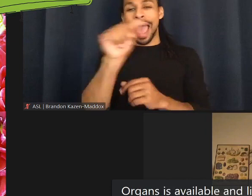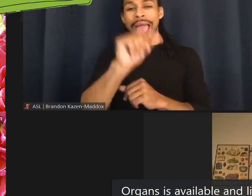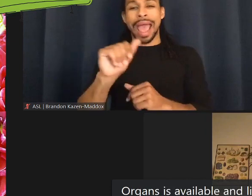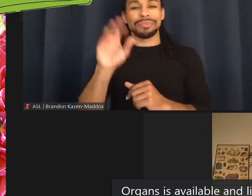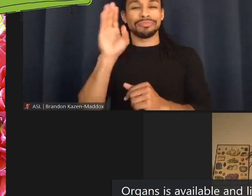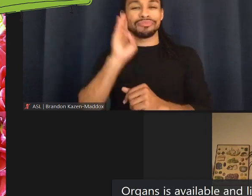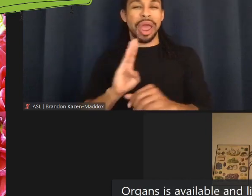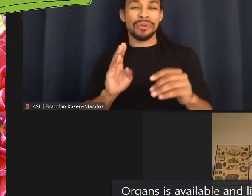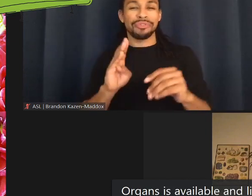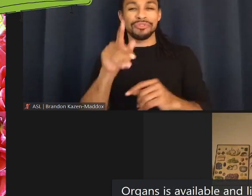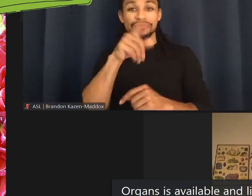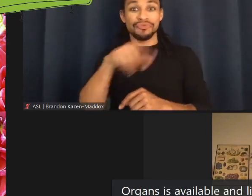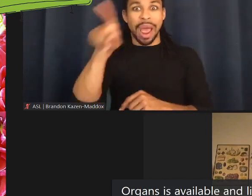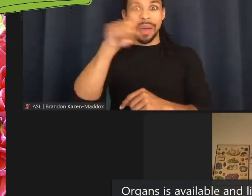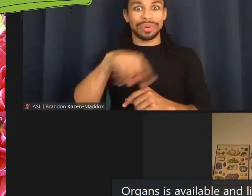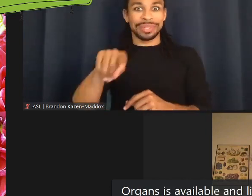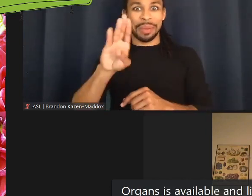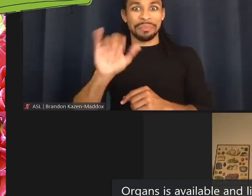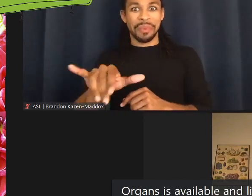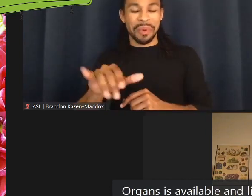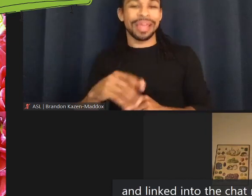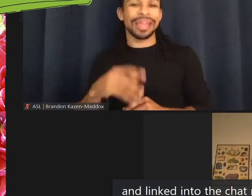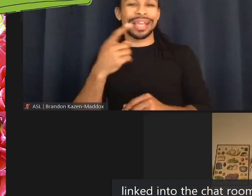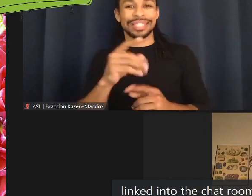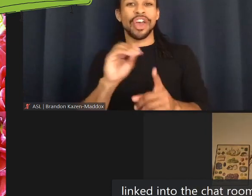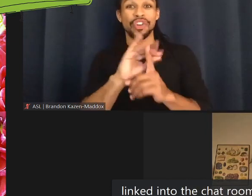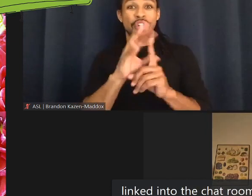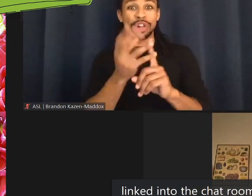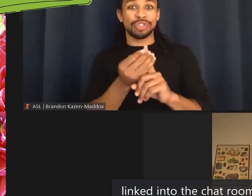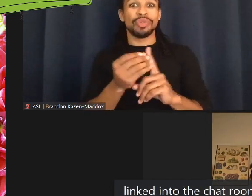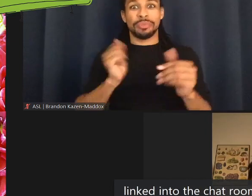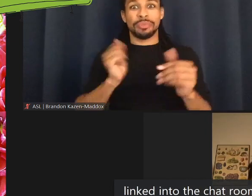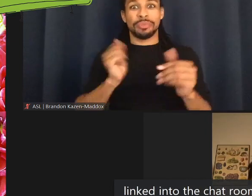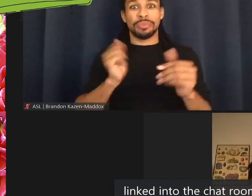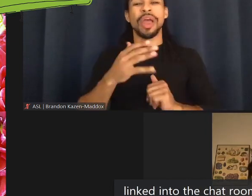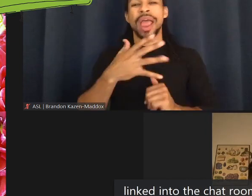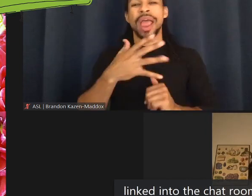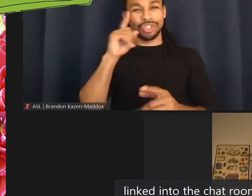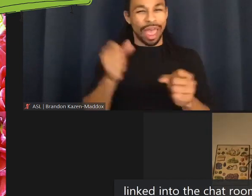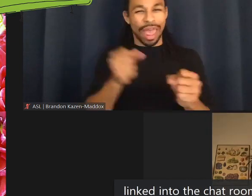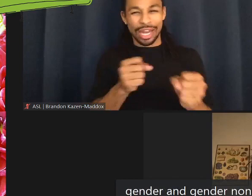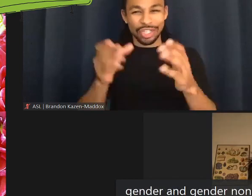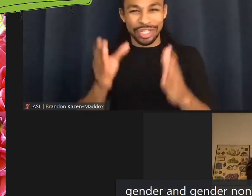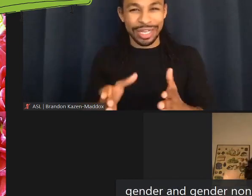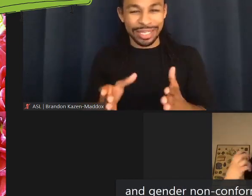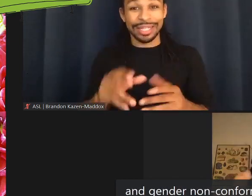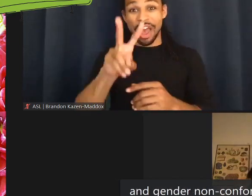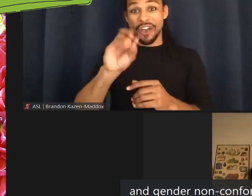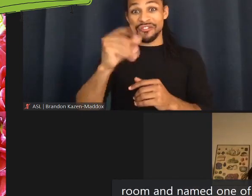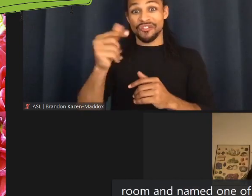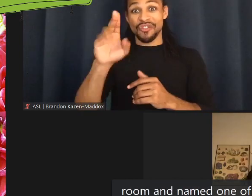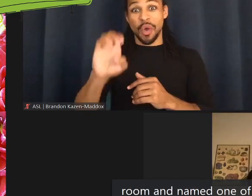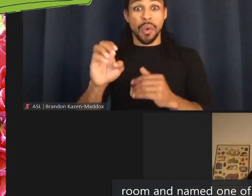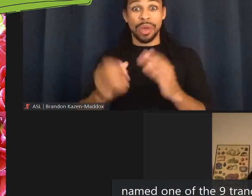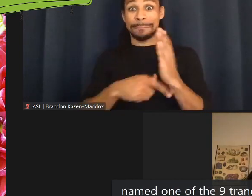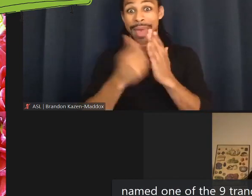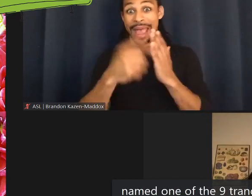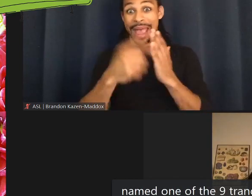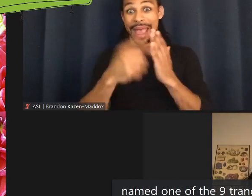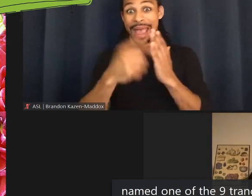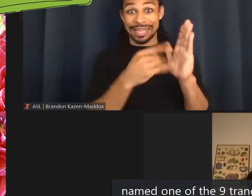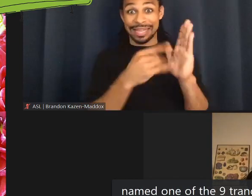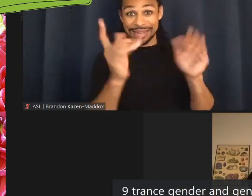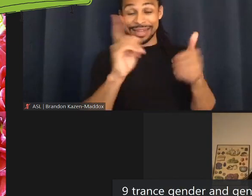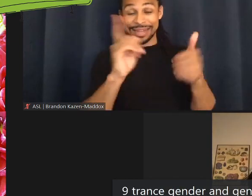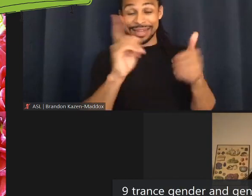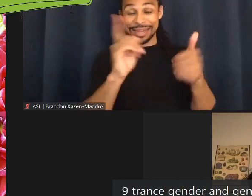poet, performer, and cultural strategist. They have been featured in numerous places, including the Lincoln Center, the UN,